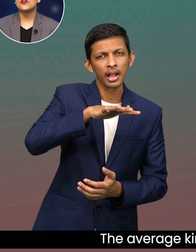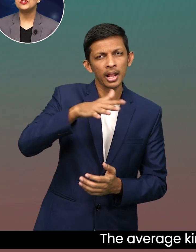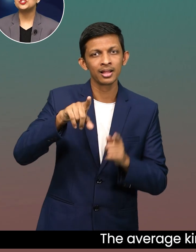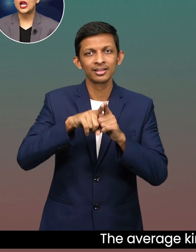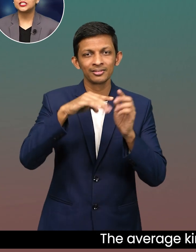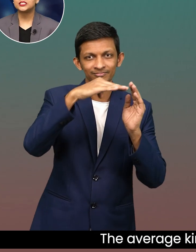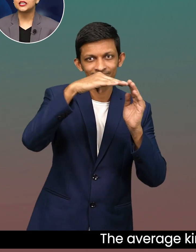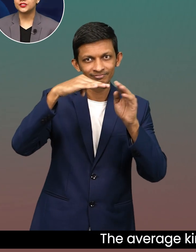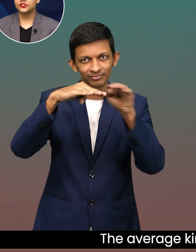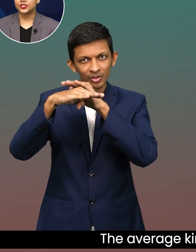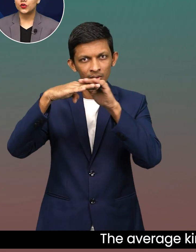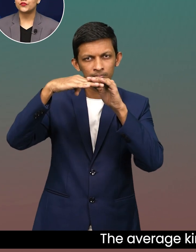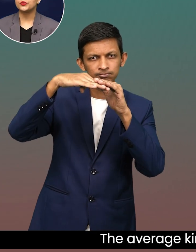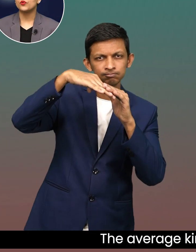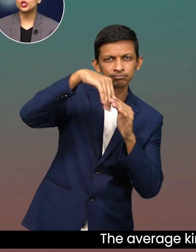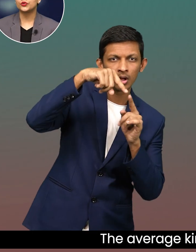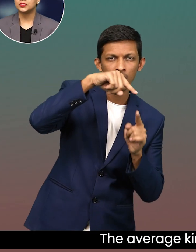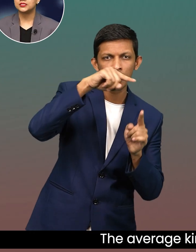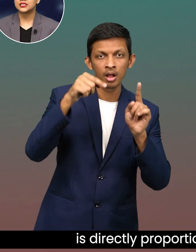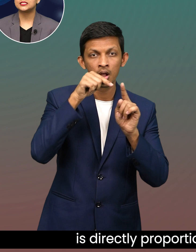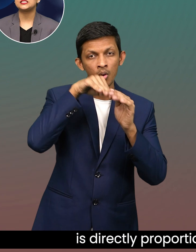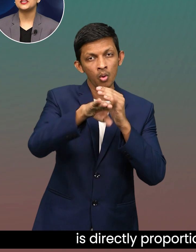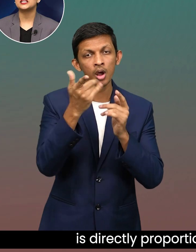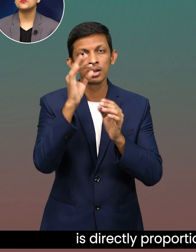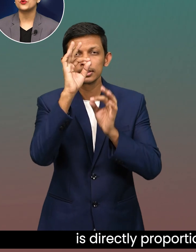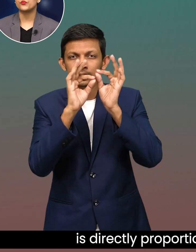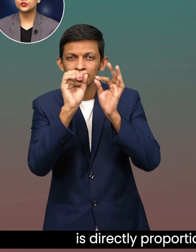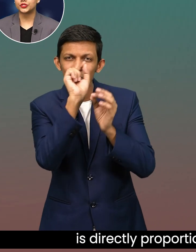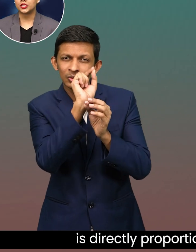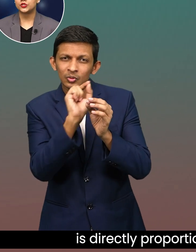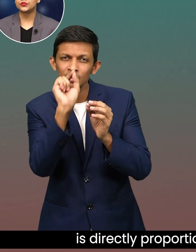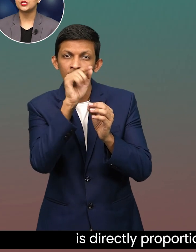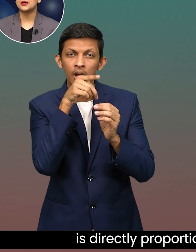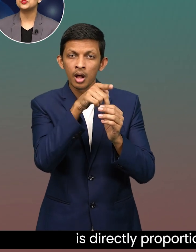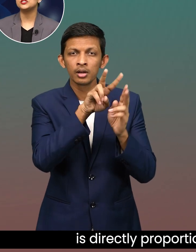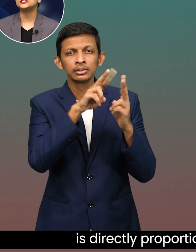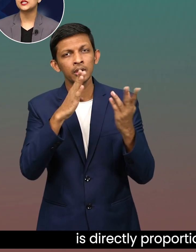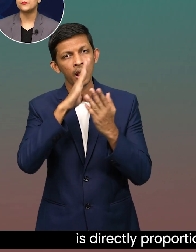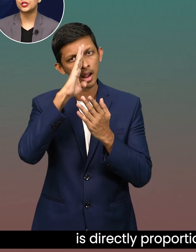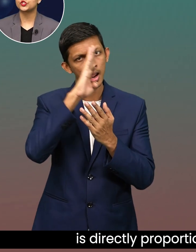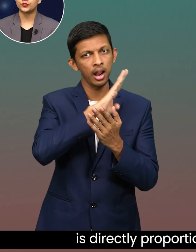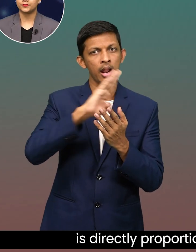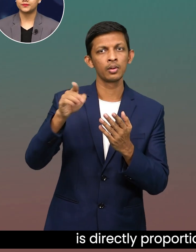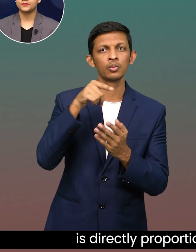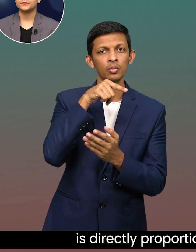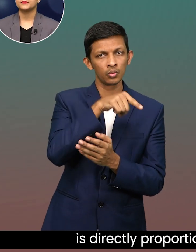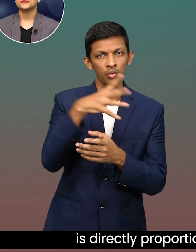The average kinetic energy of the molecules is directly proportional to the absolute